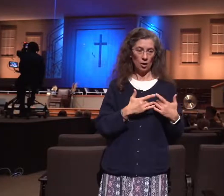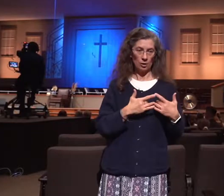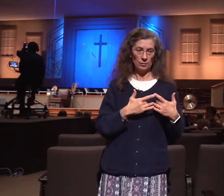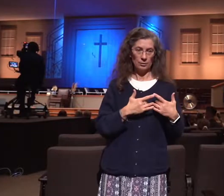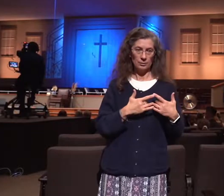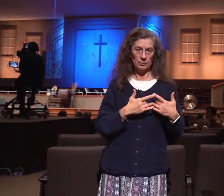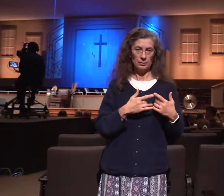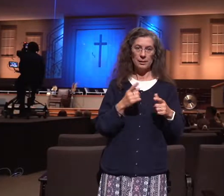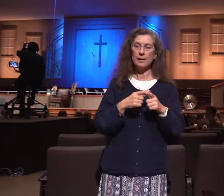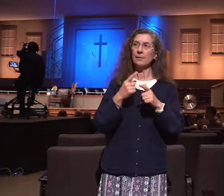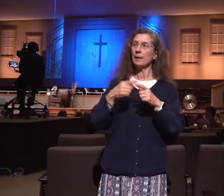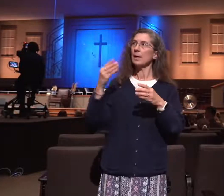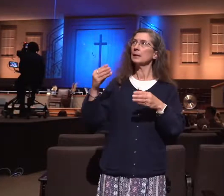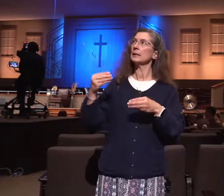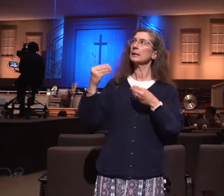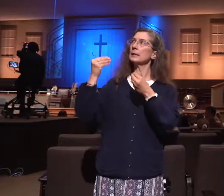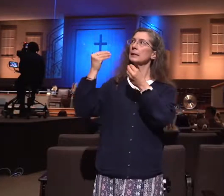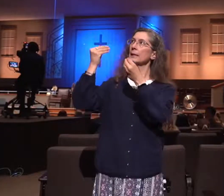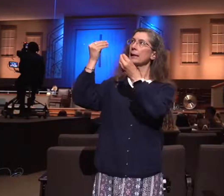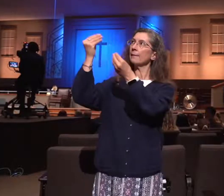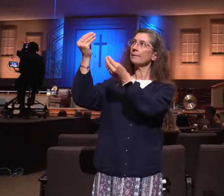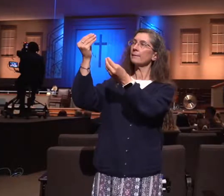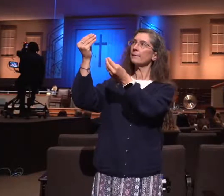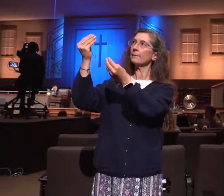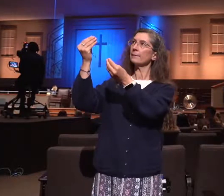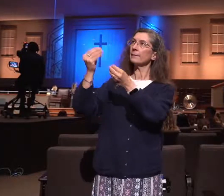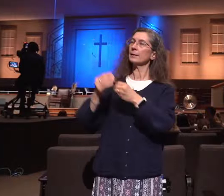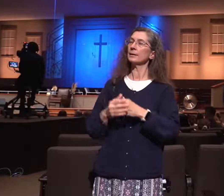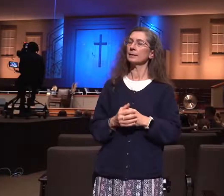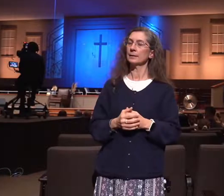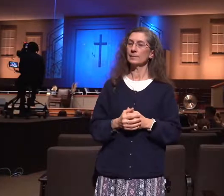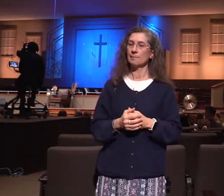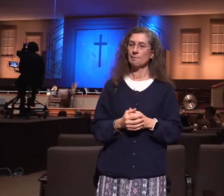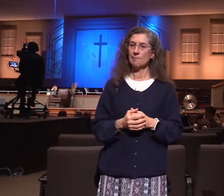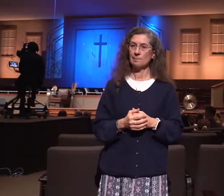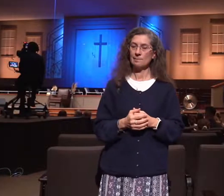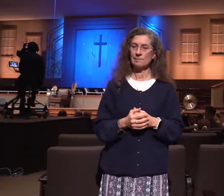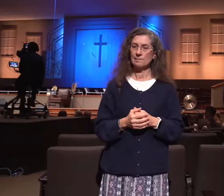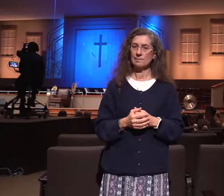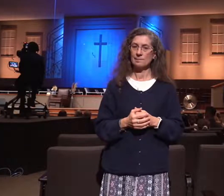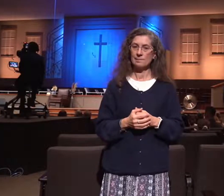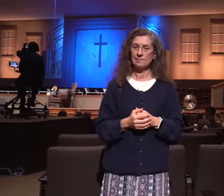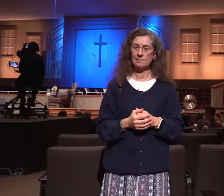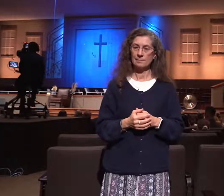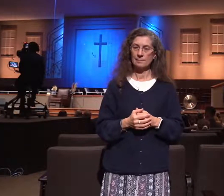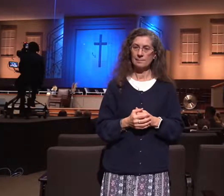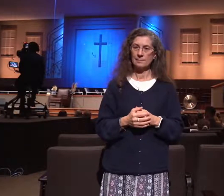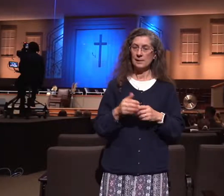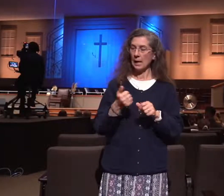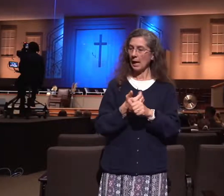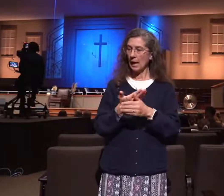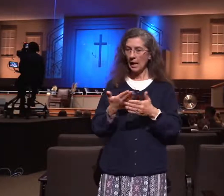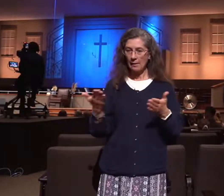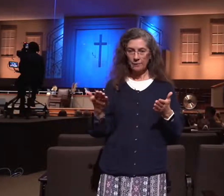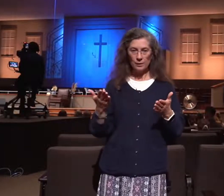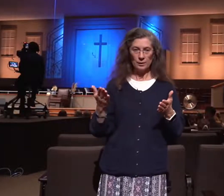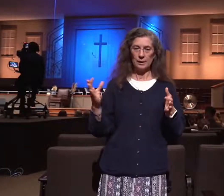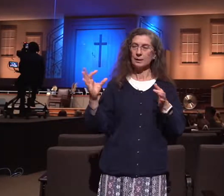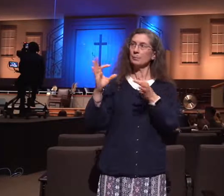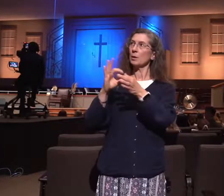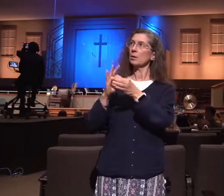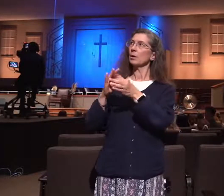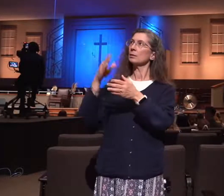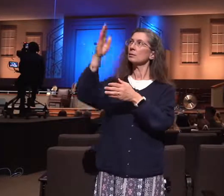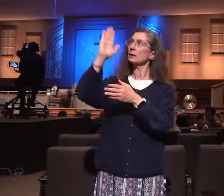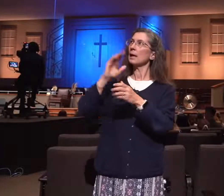so let him give. Hey, folks, realizing that everything belongs to God and everything we have came